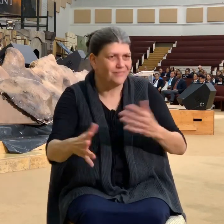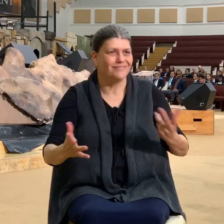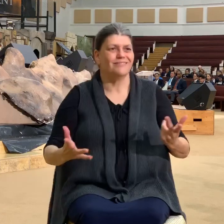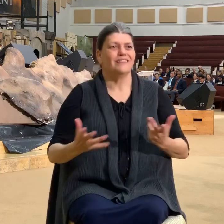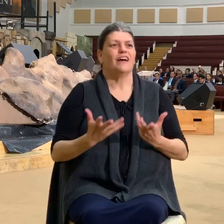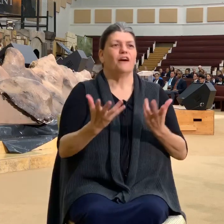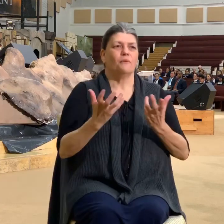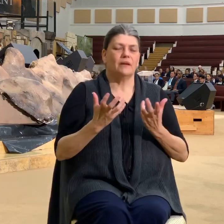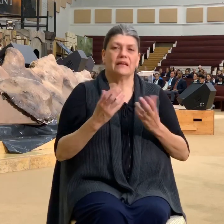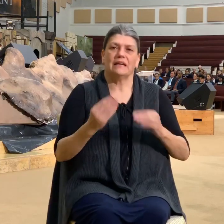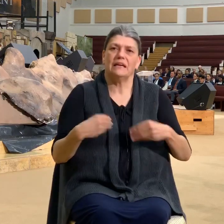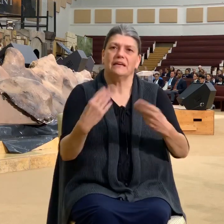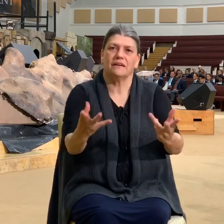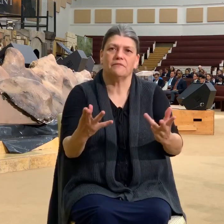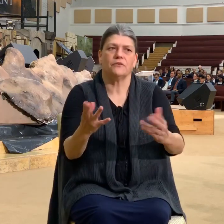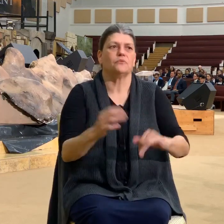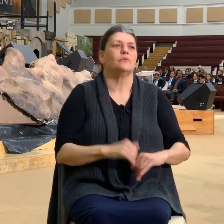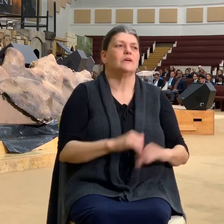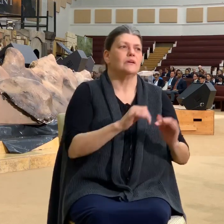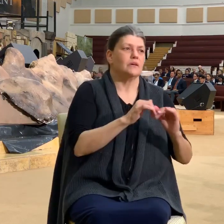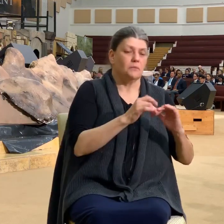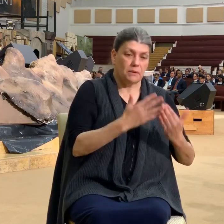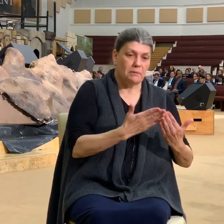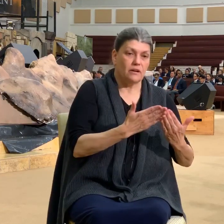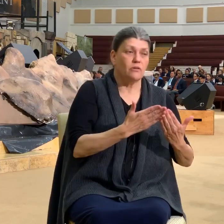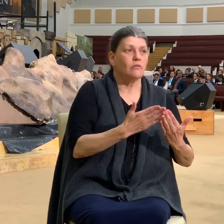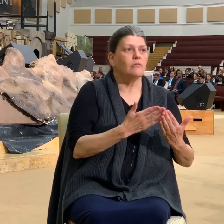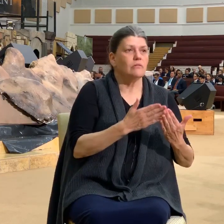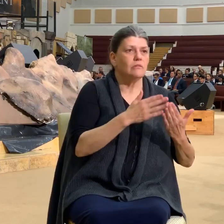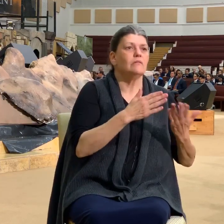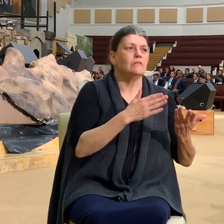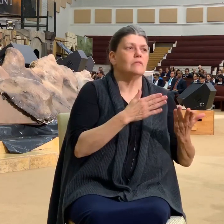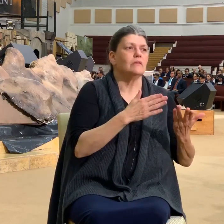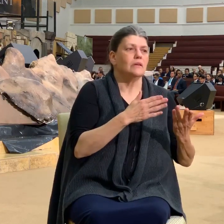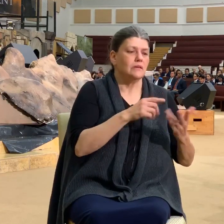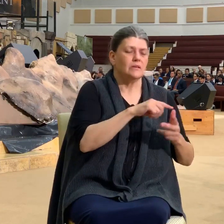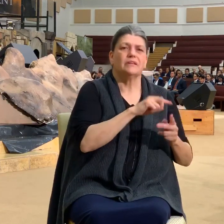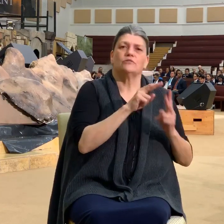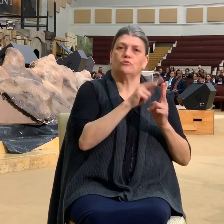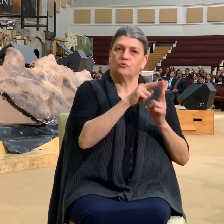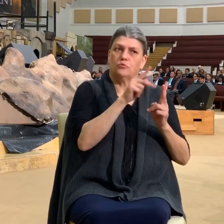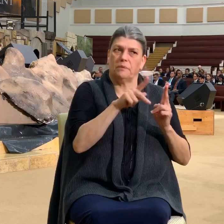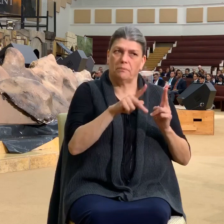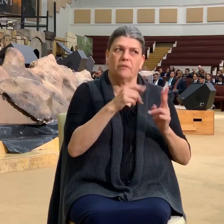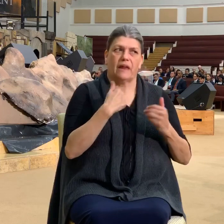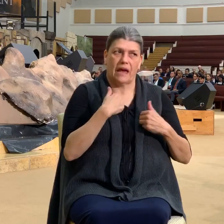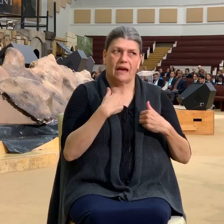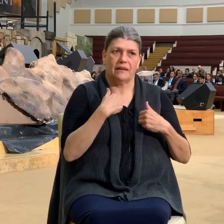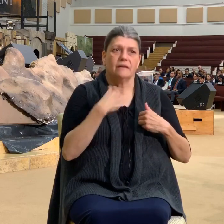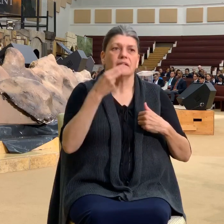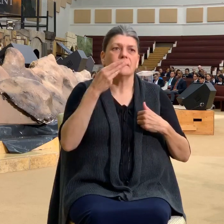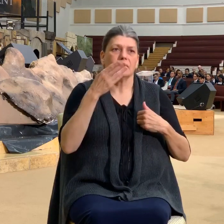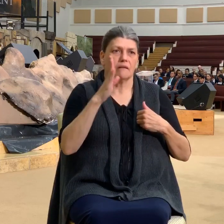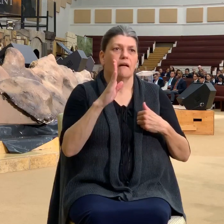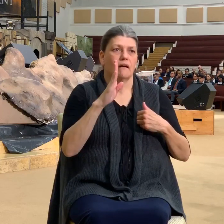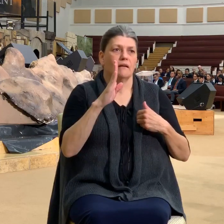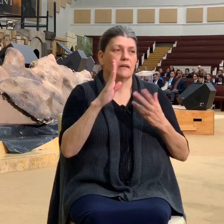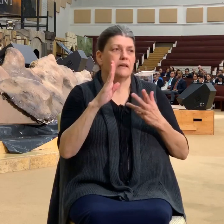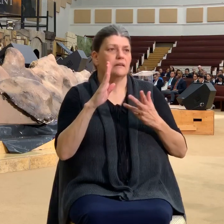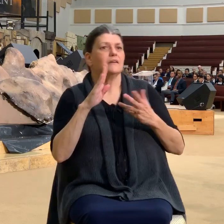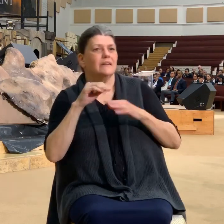accounts of those in the Bible that had godly counsel. Brother Gerardo mentioned